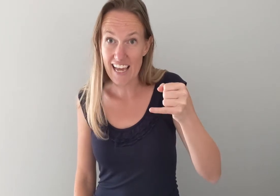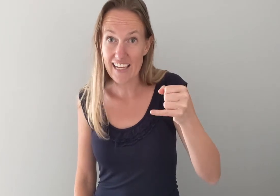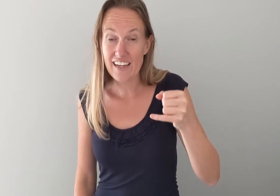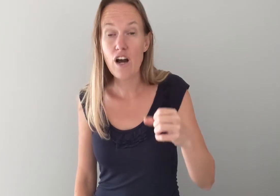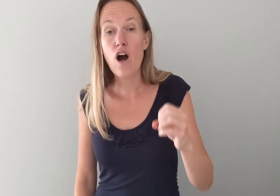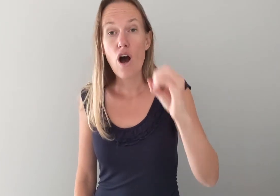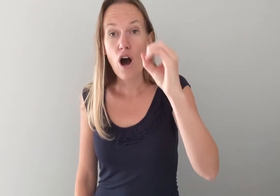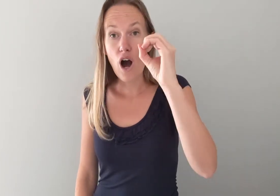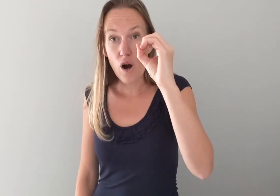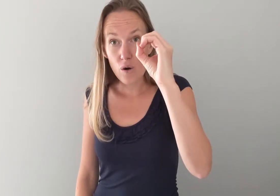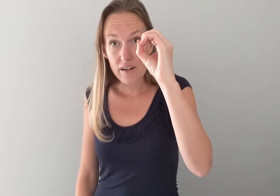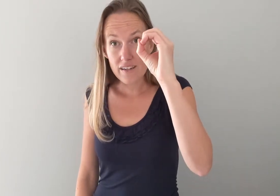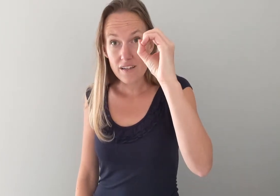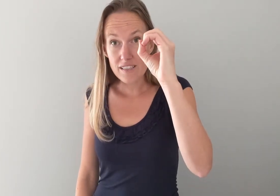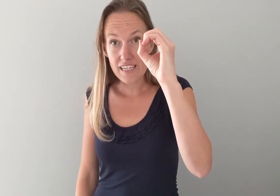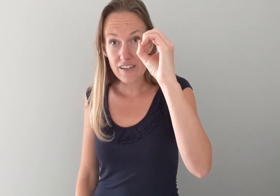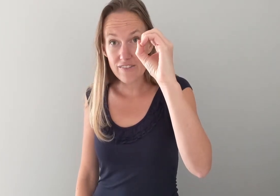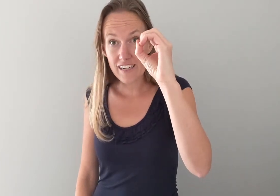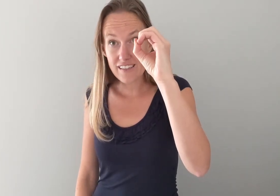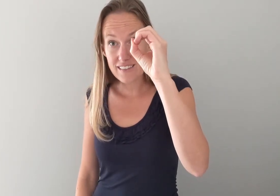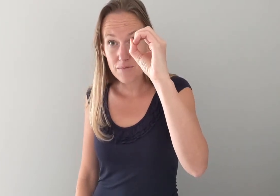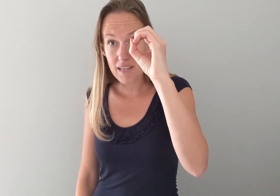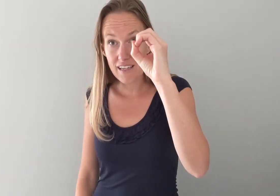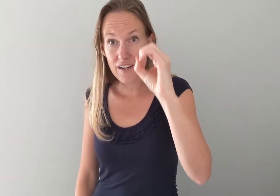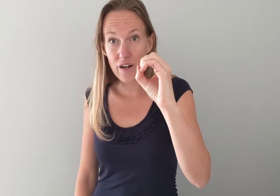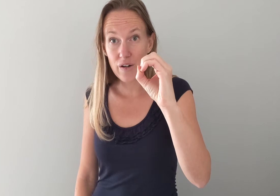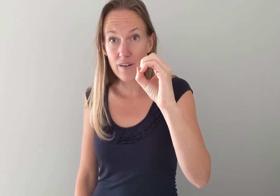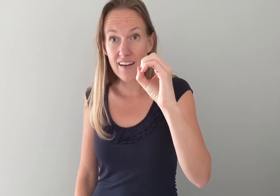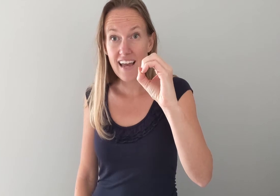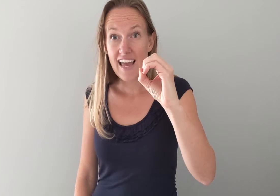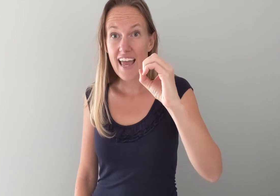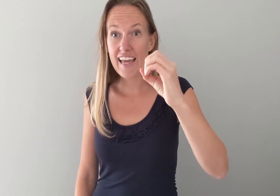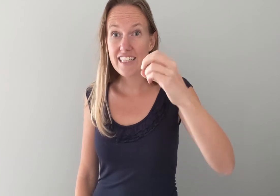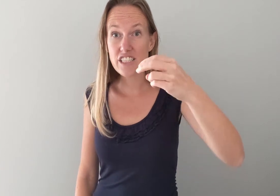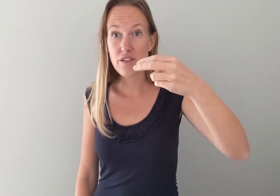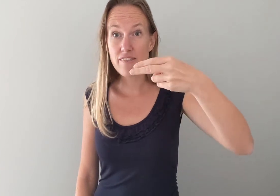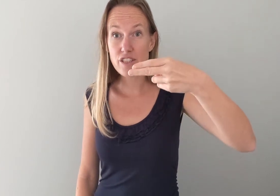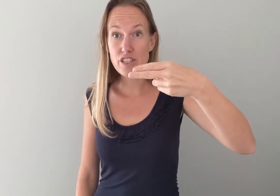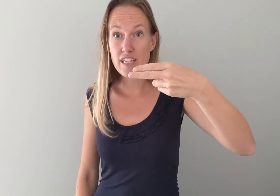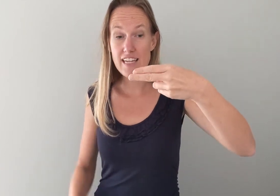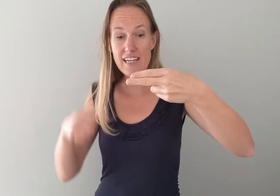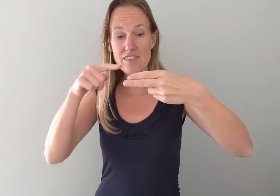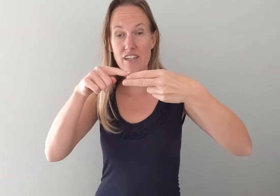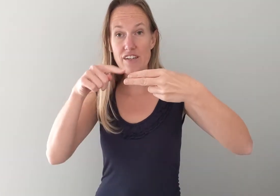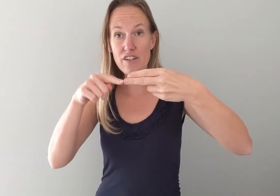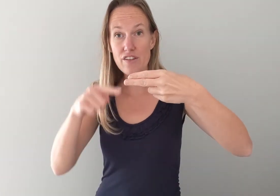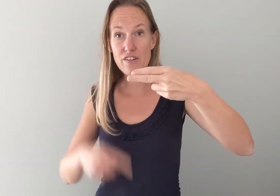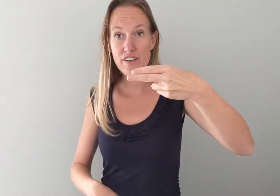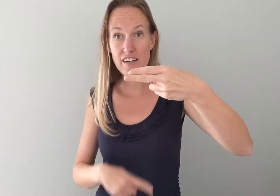J. O, you're taking your fingers and making an O. H, you have your index finger and your third finger